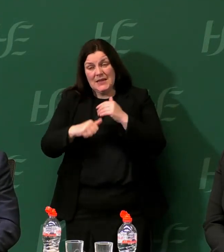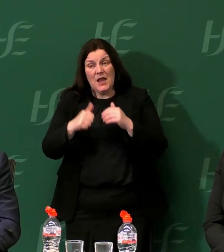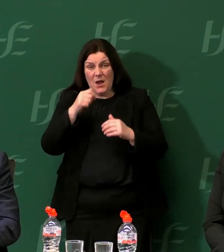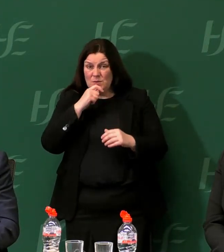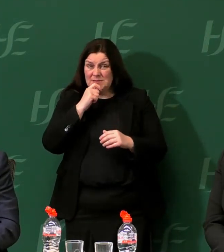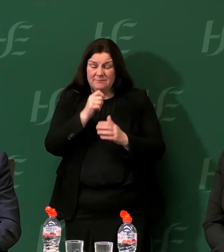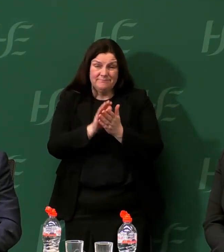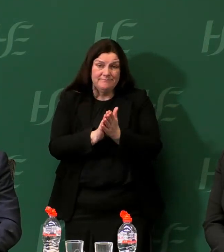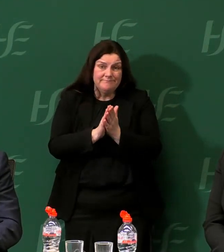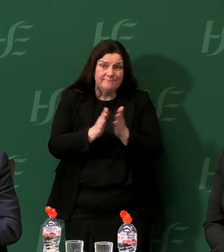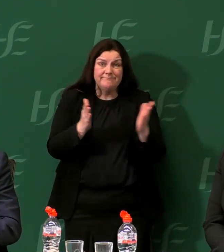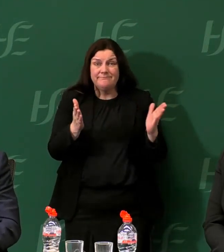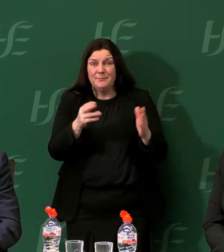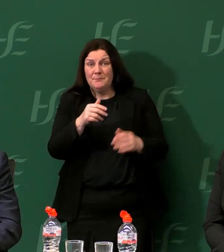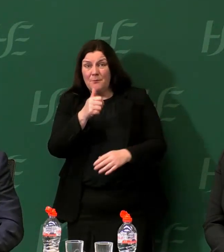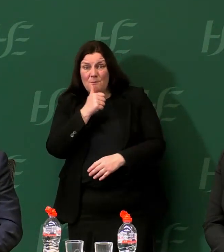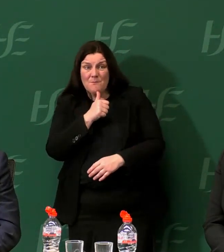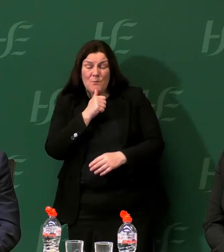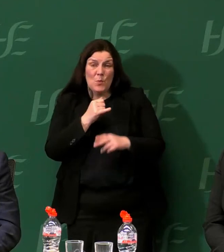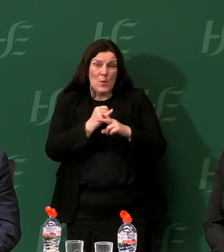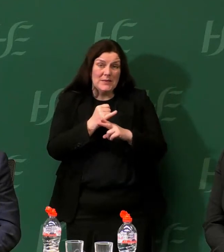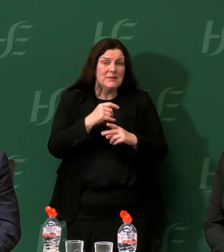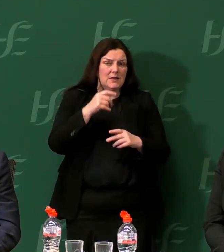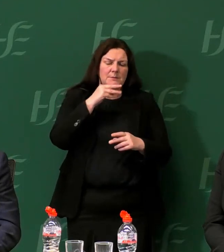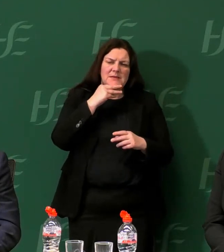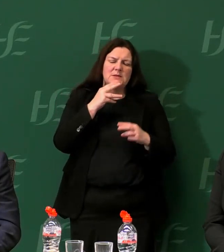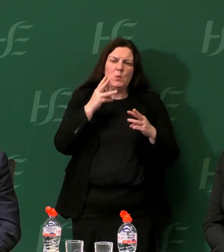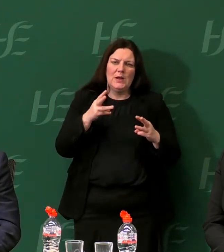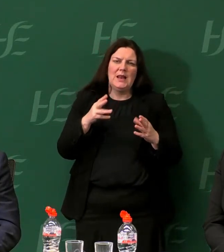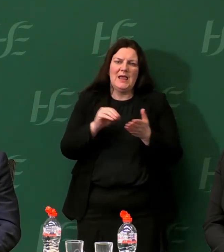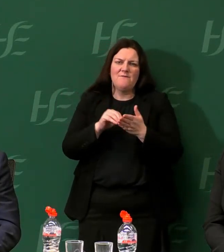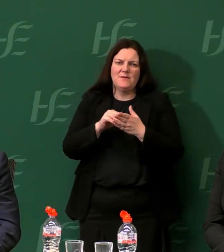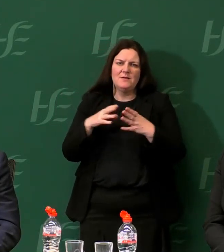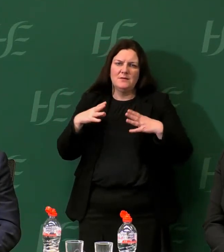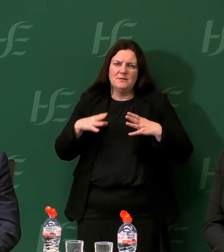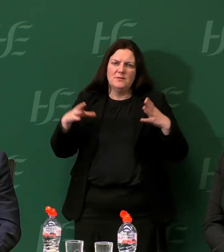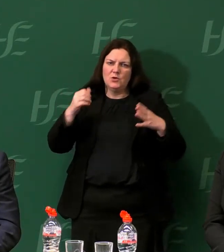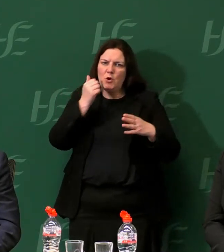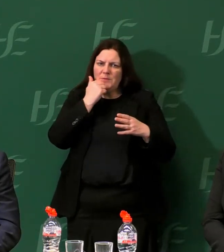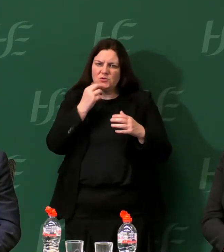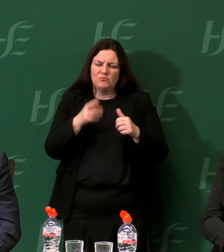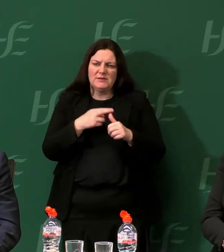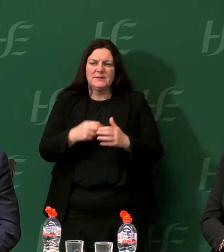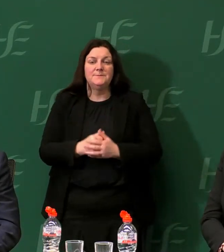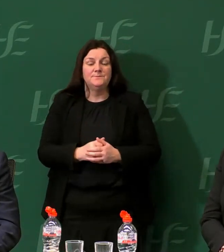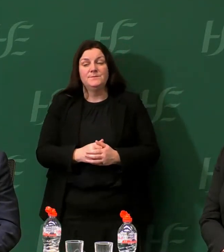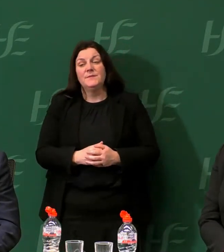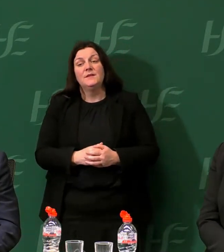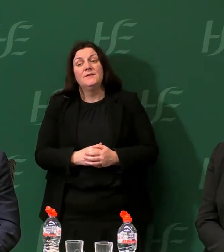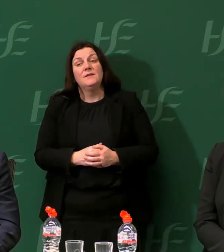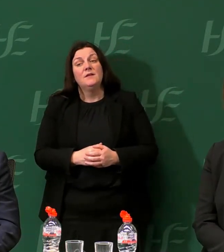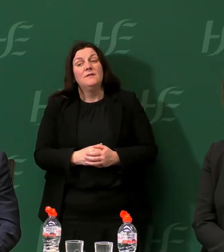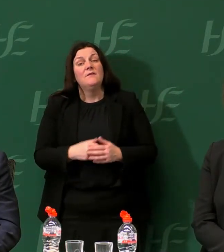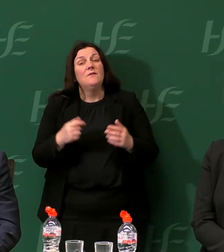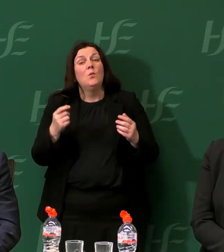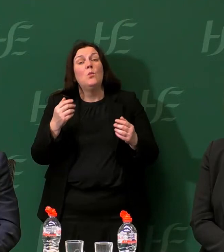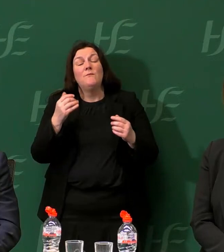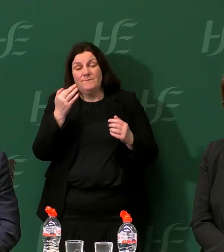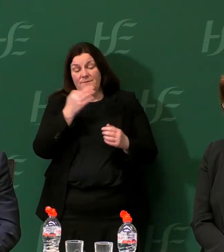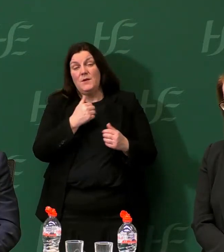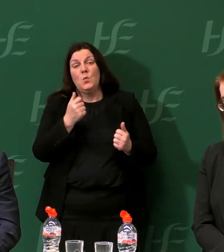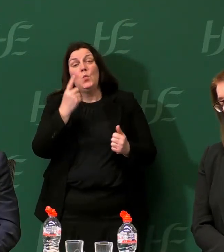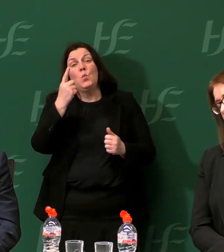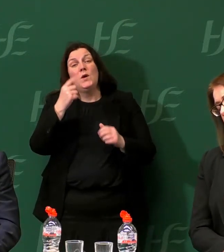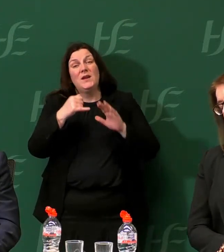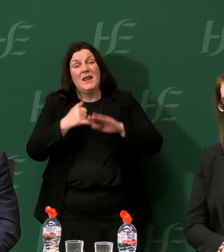to urge with us, but the capacity we've built up has been phenomenal. One last question. Certainly there seems